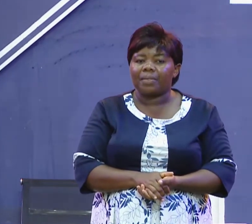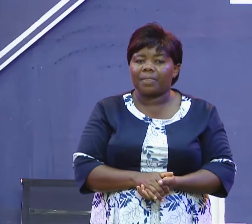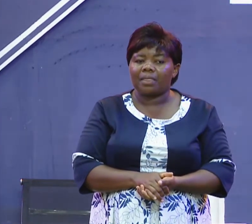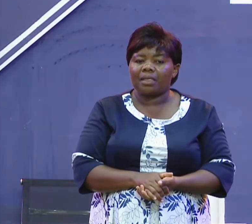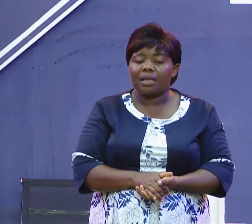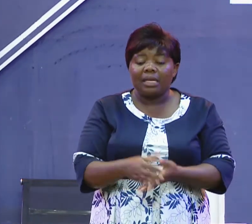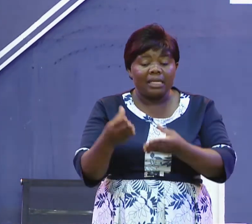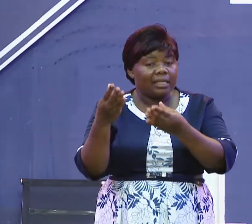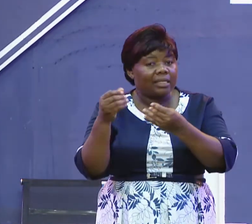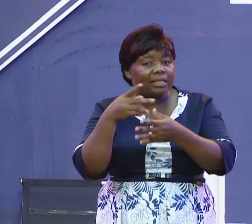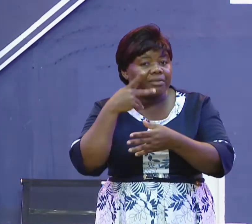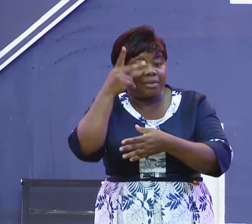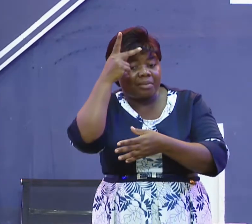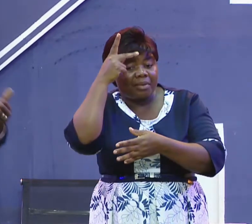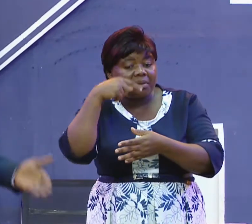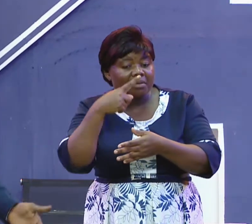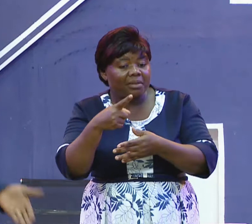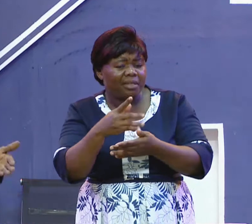though you